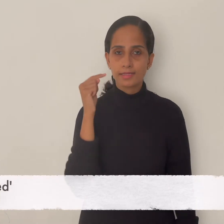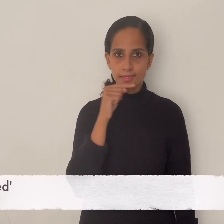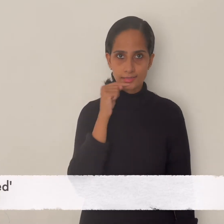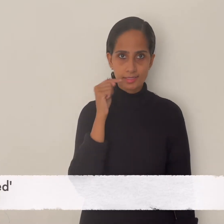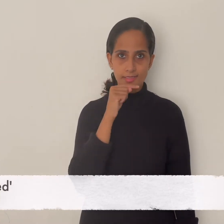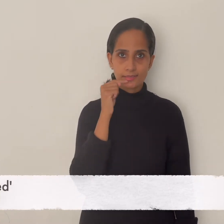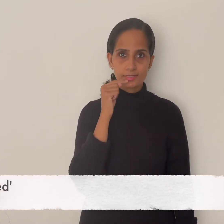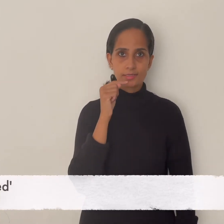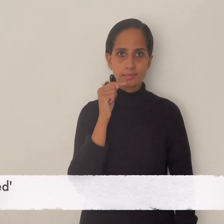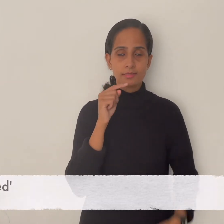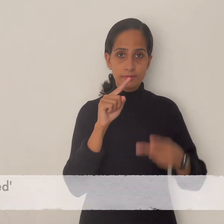red,